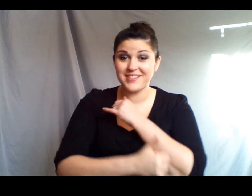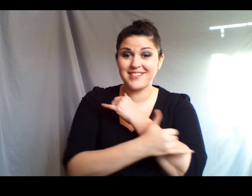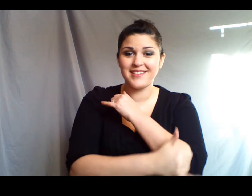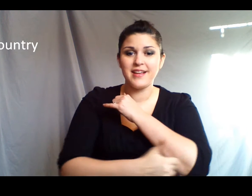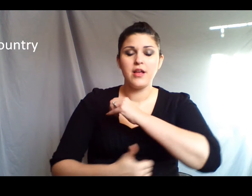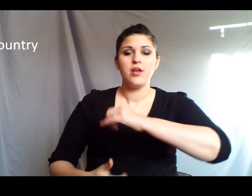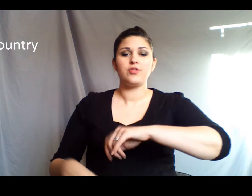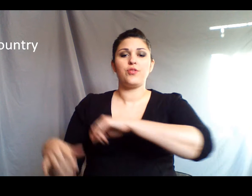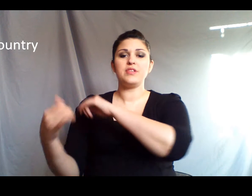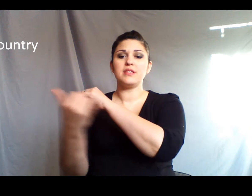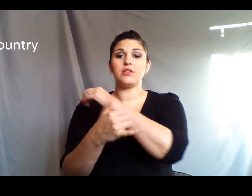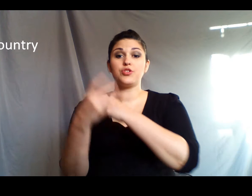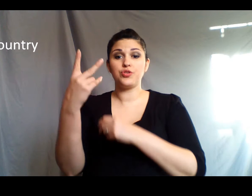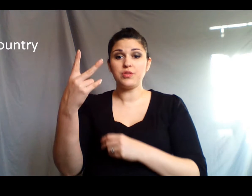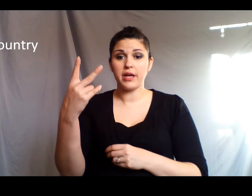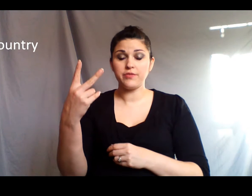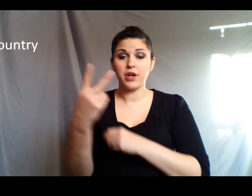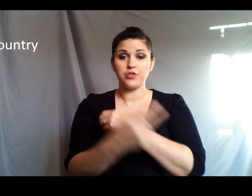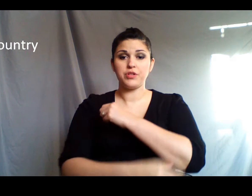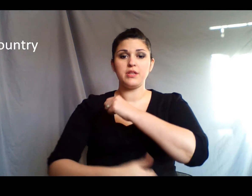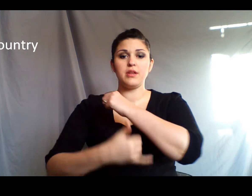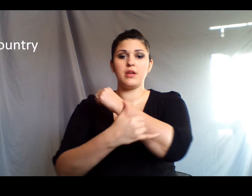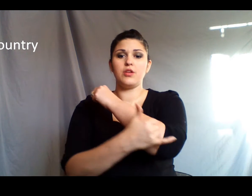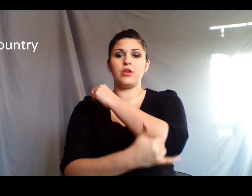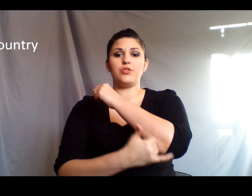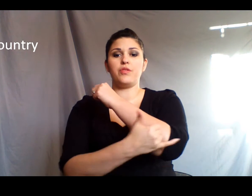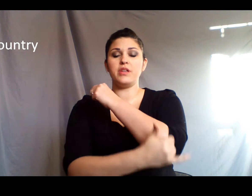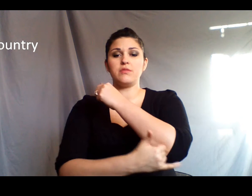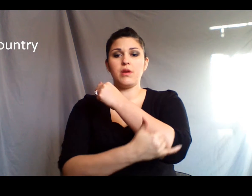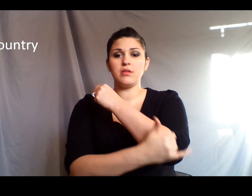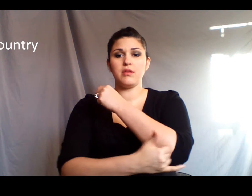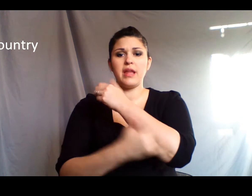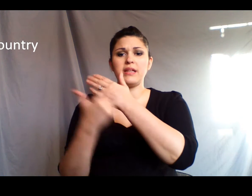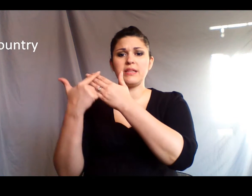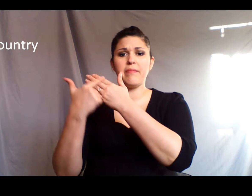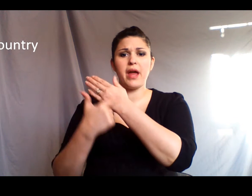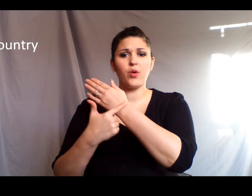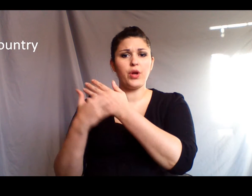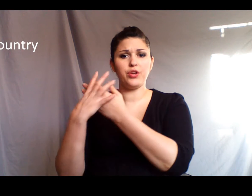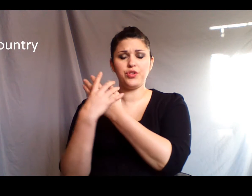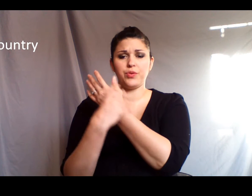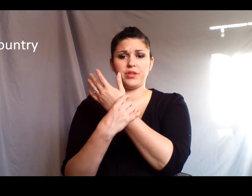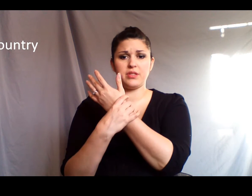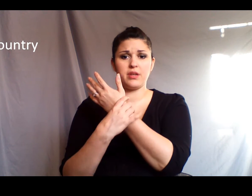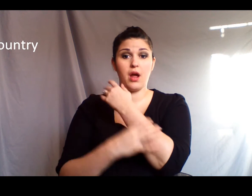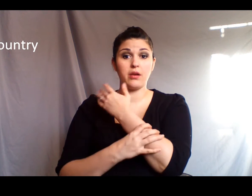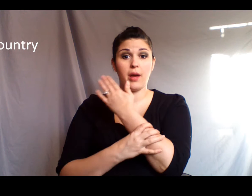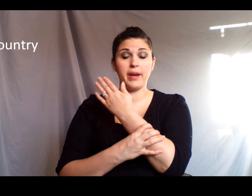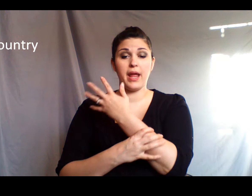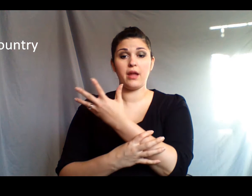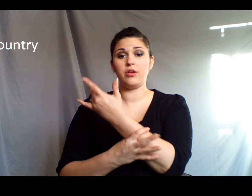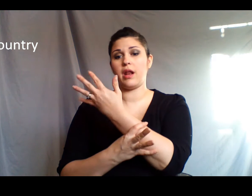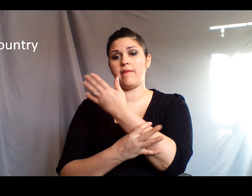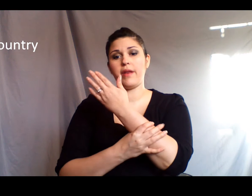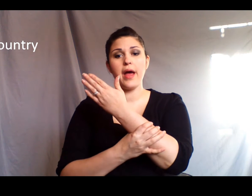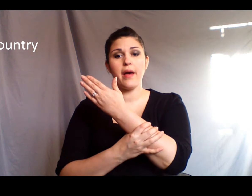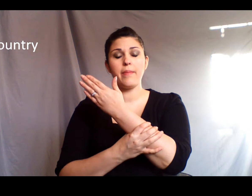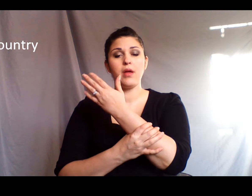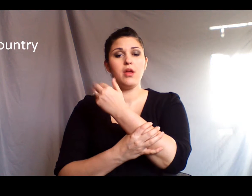countries. So there's 2 signs for country. You can do this one, and it doesn't matter what you do with this non-dominant hand. You can have it up, have